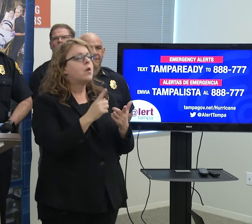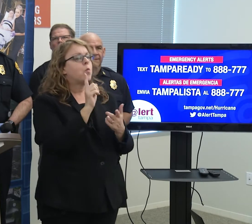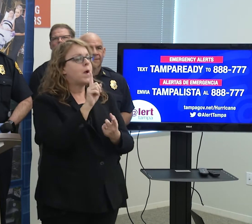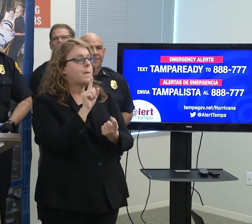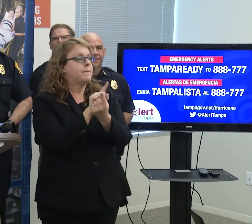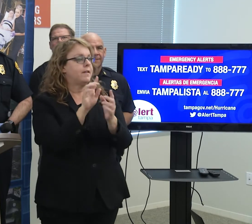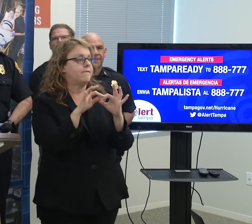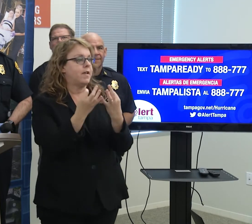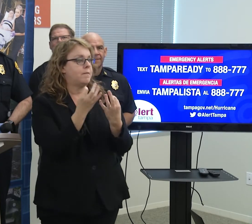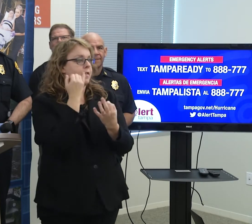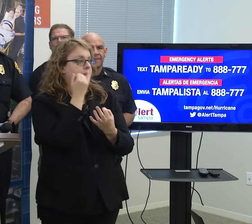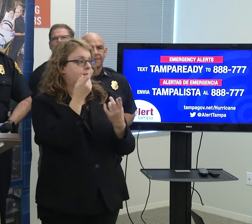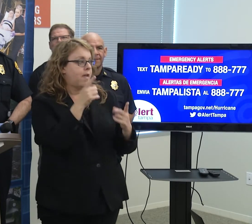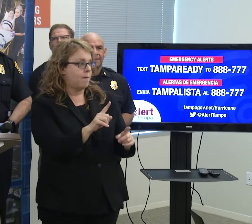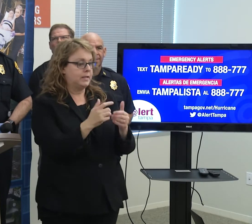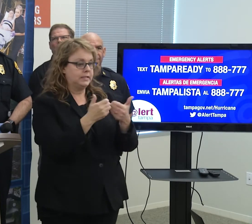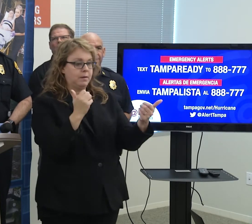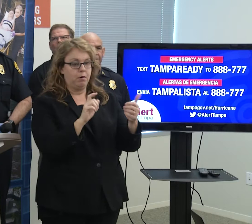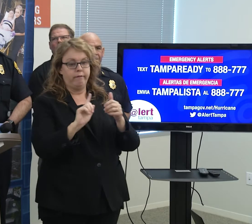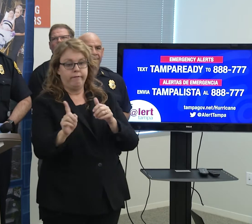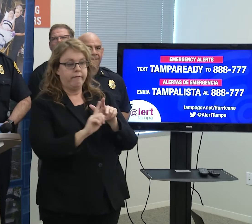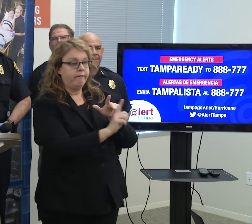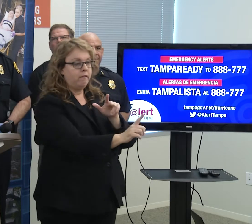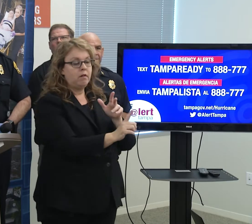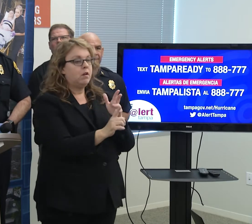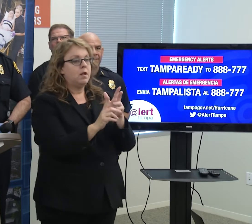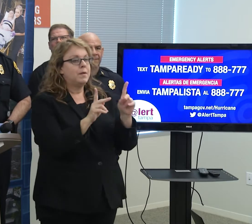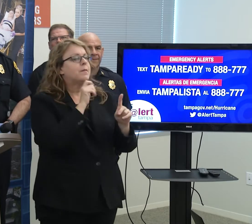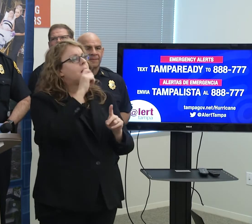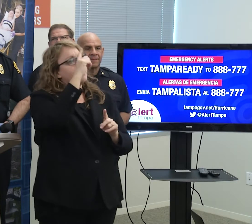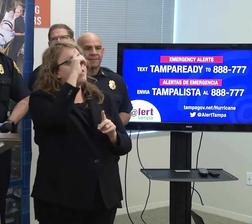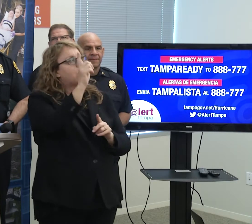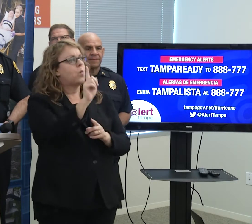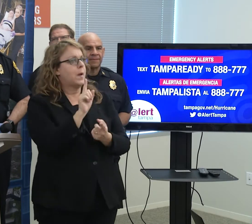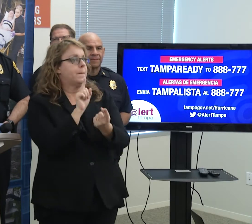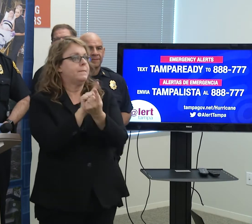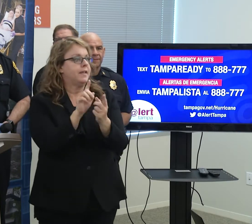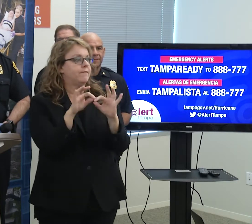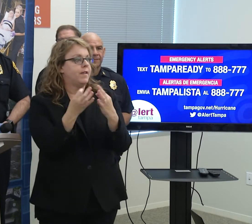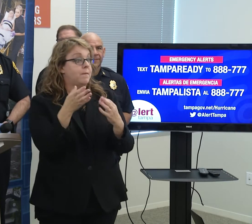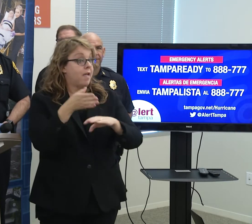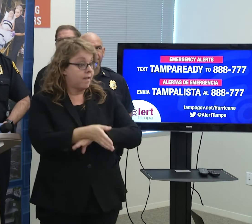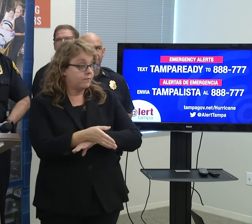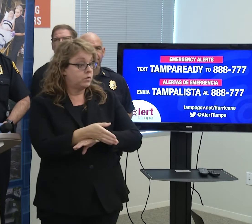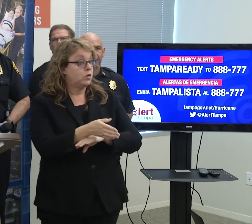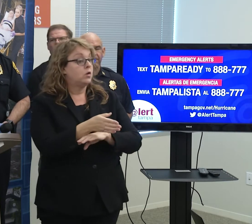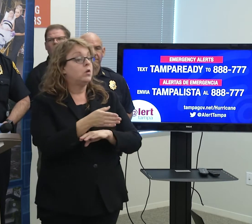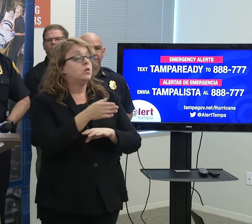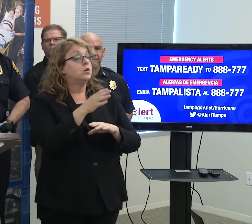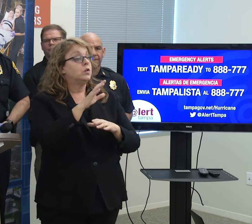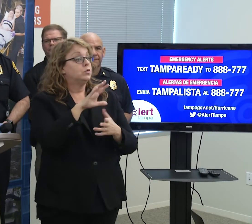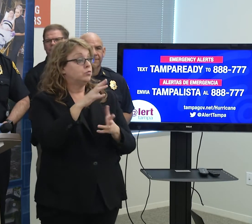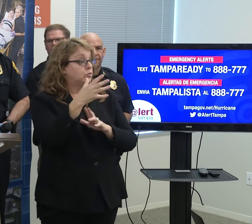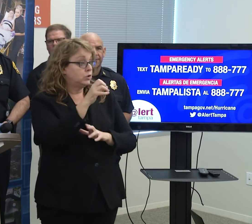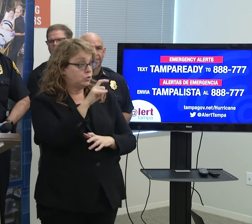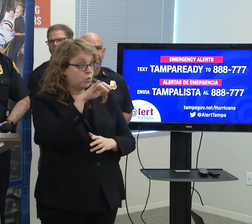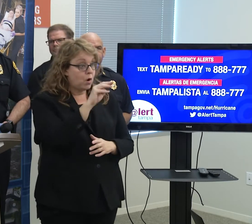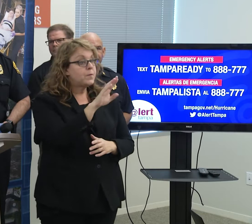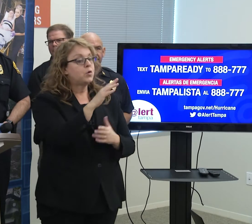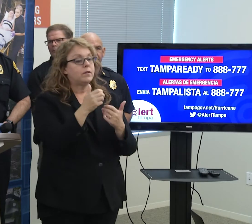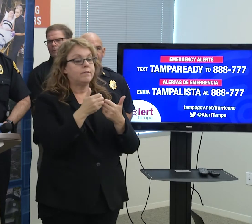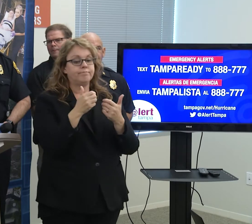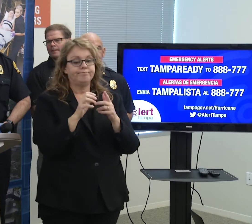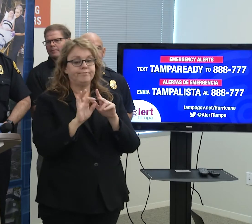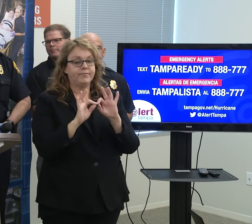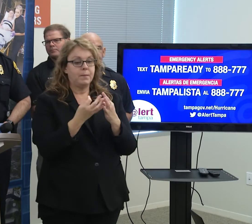with your family if you were to get separated. And I don't think people think about that post-storm. If you get separated from your